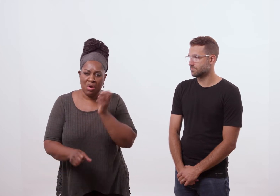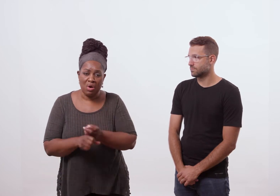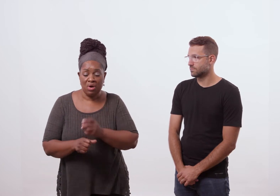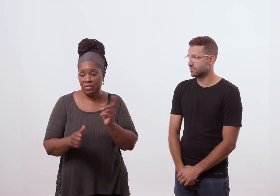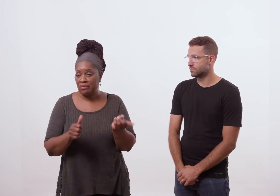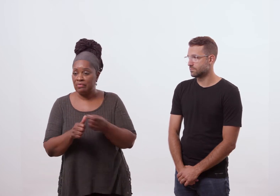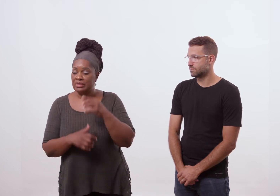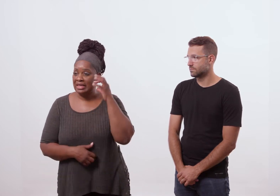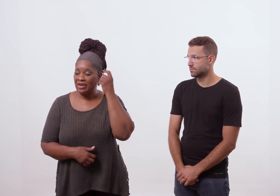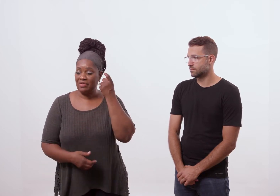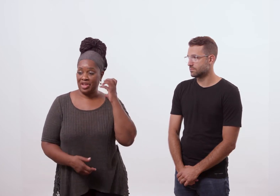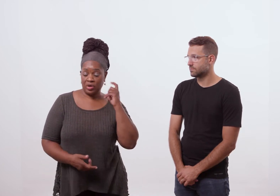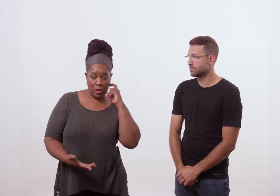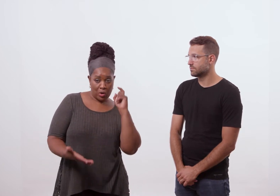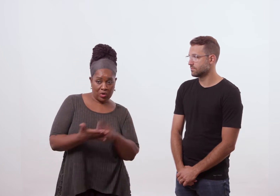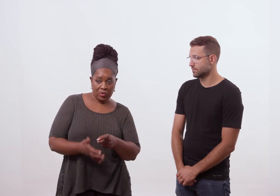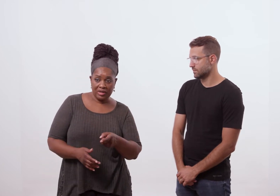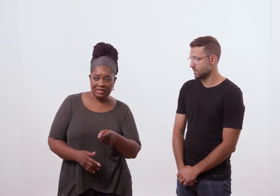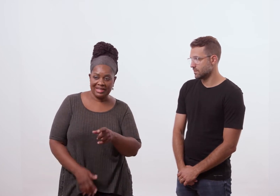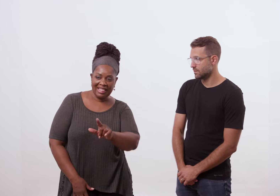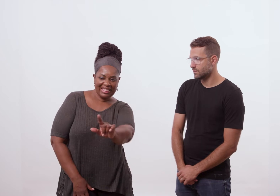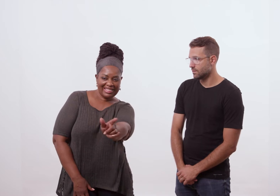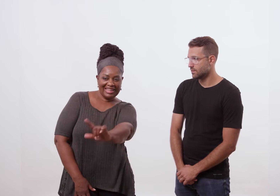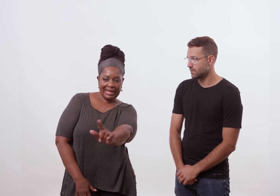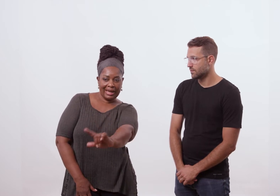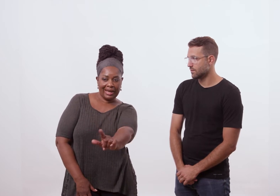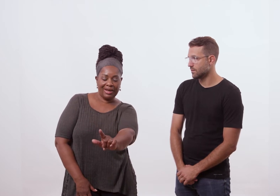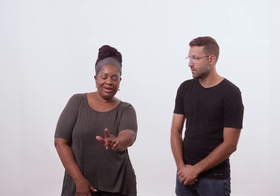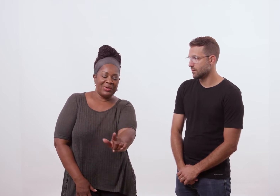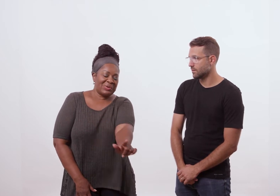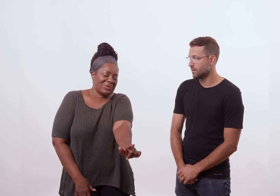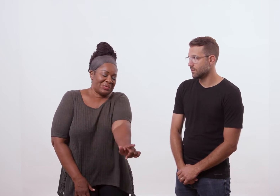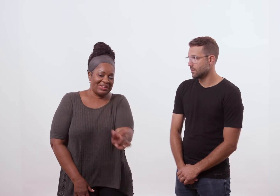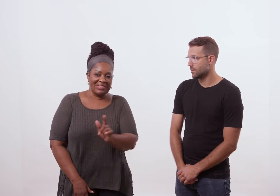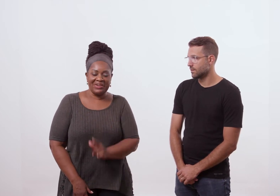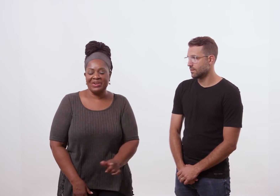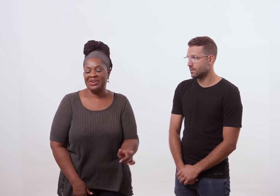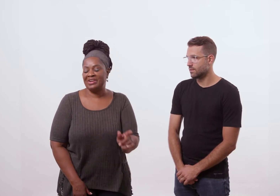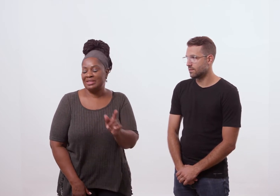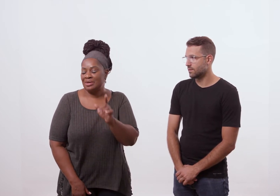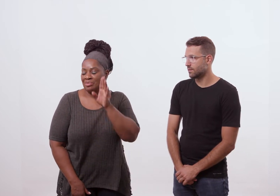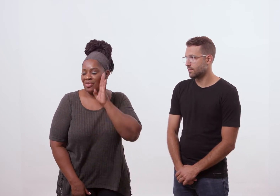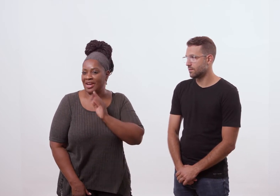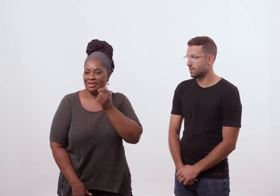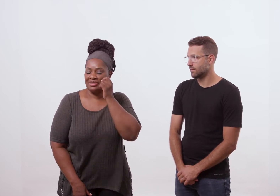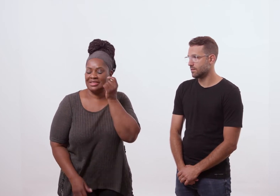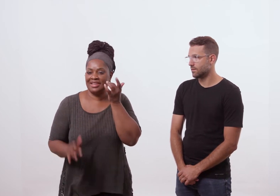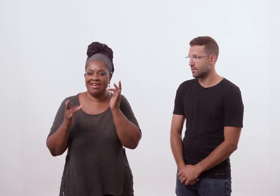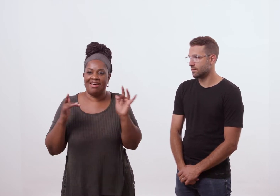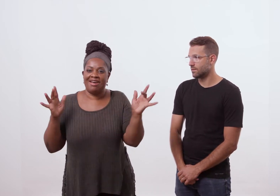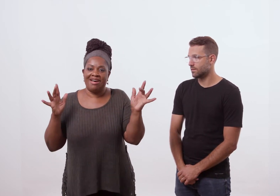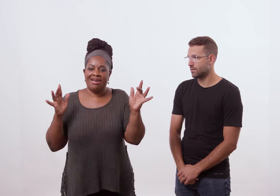first elf that Cutter sees, Lita, with her striking dark brown skin and